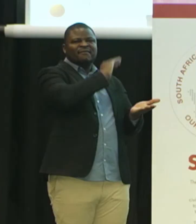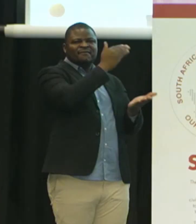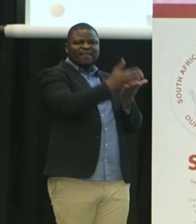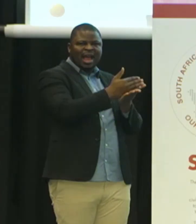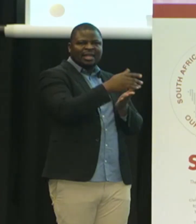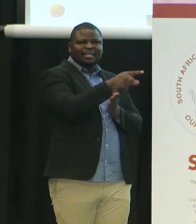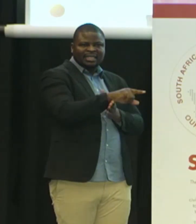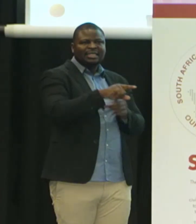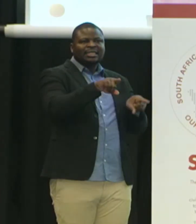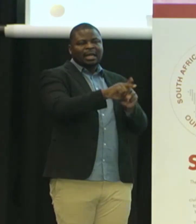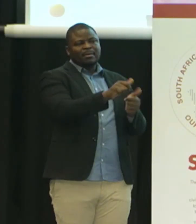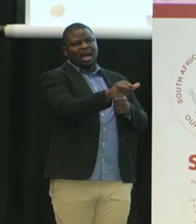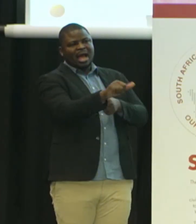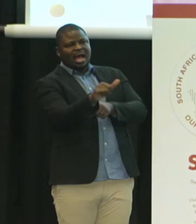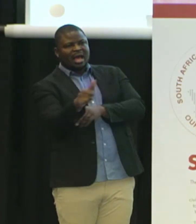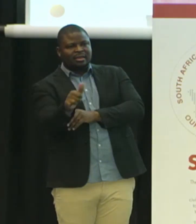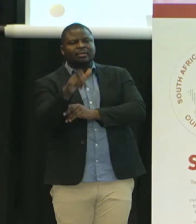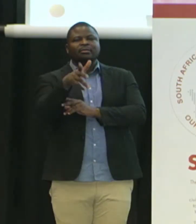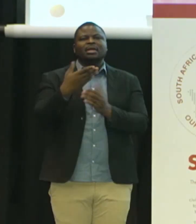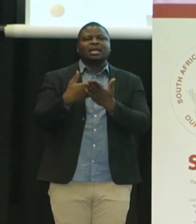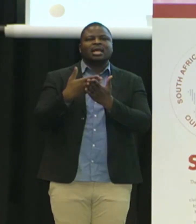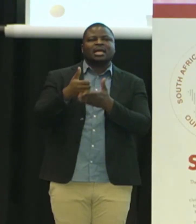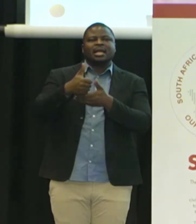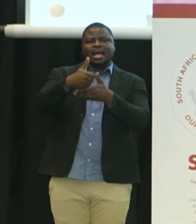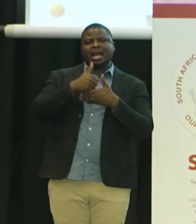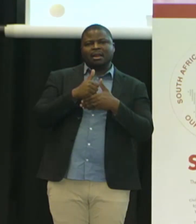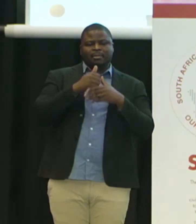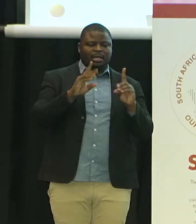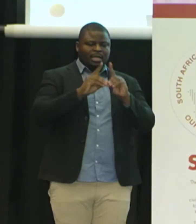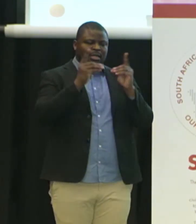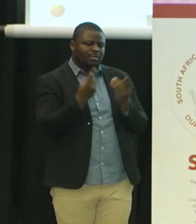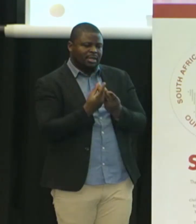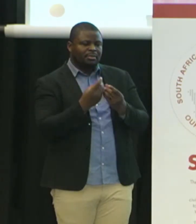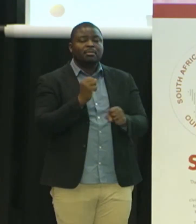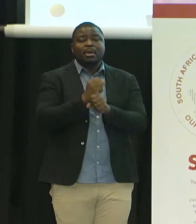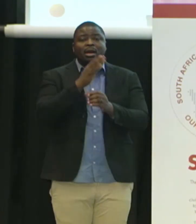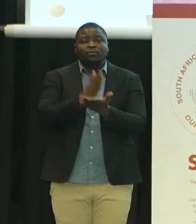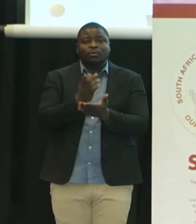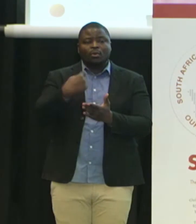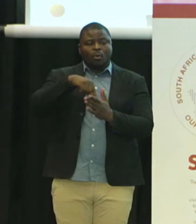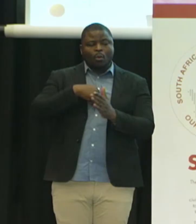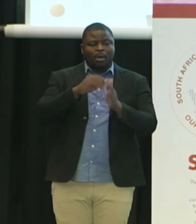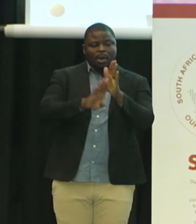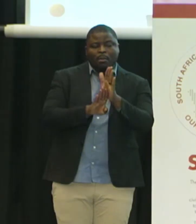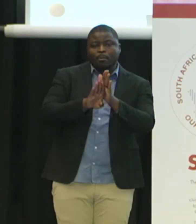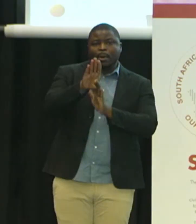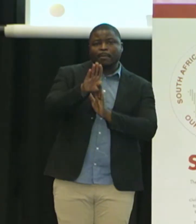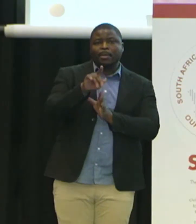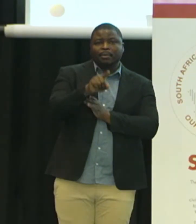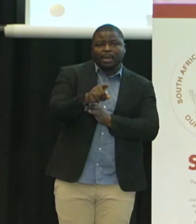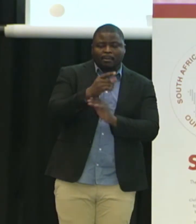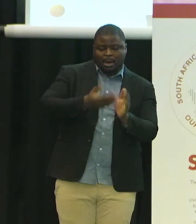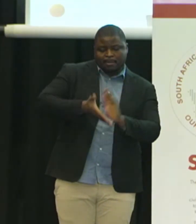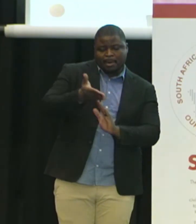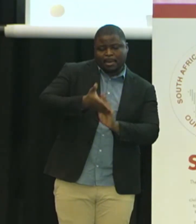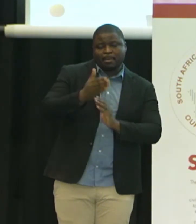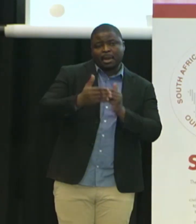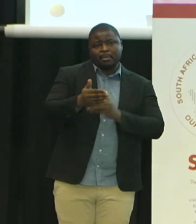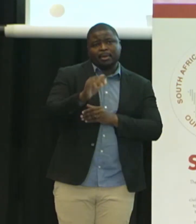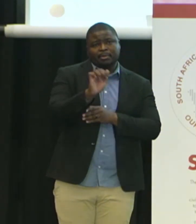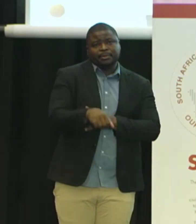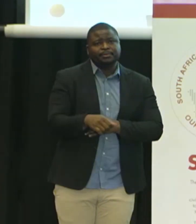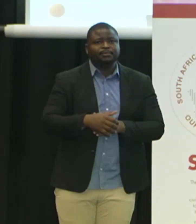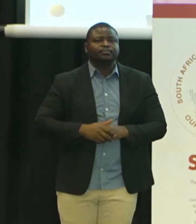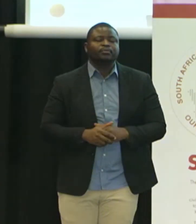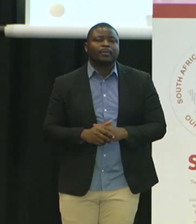of assisting the department on ensuring that we improve on our key population program. And